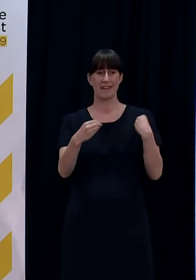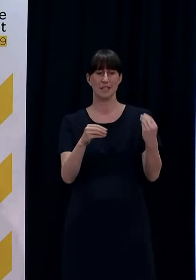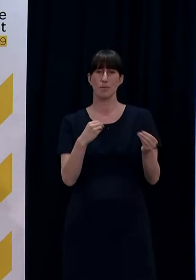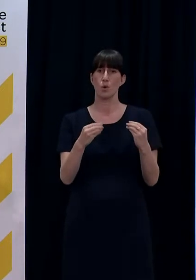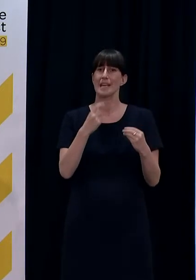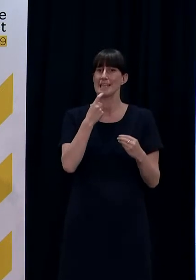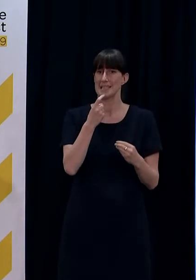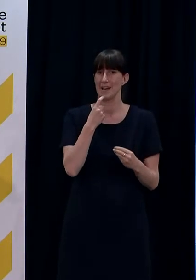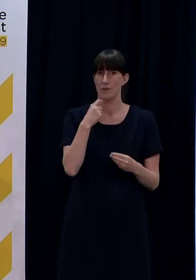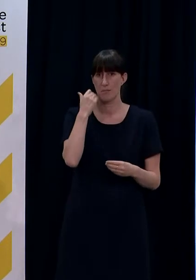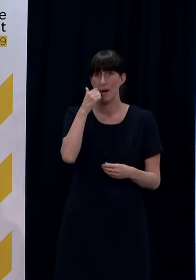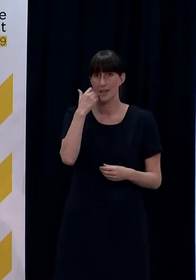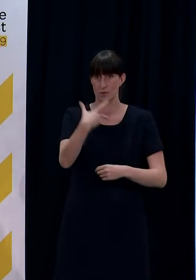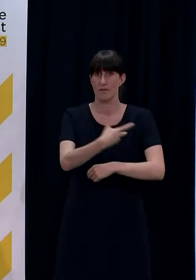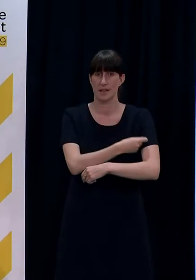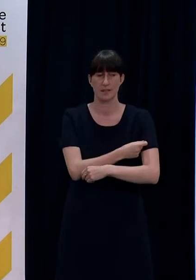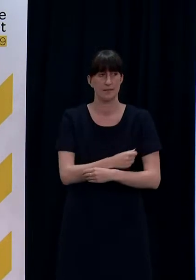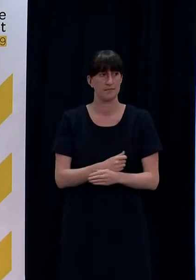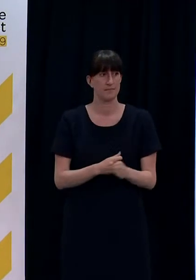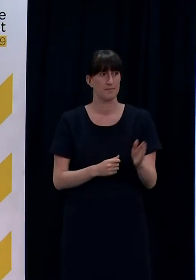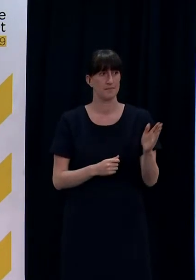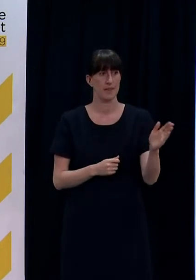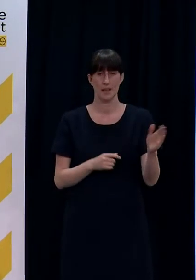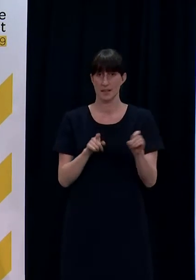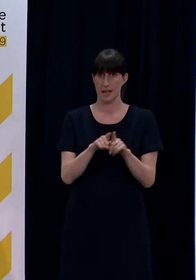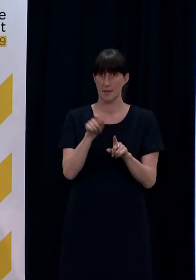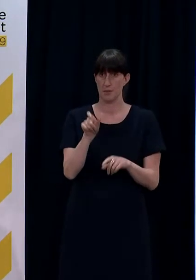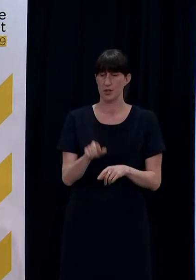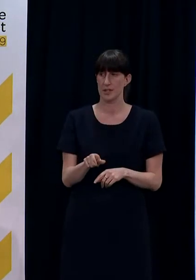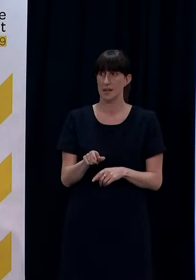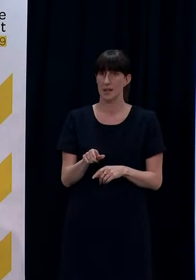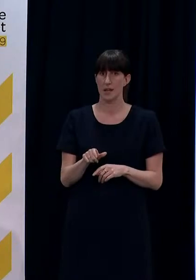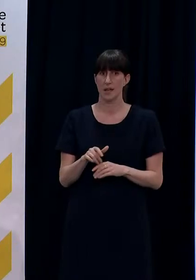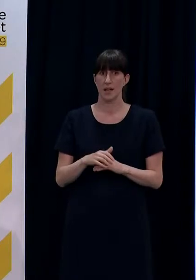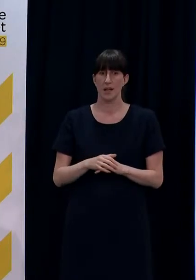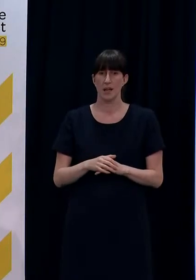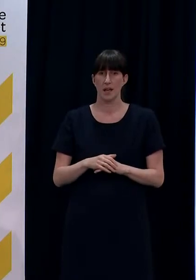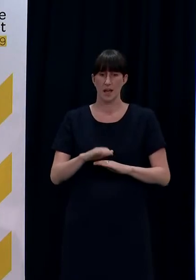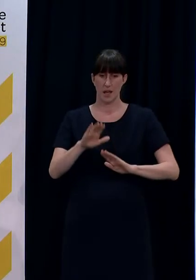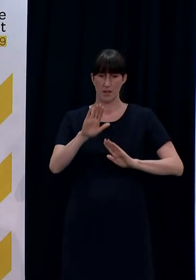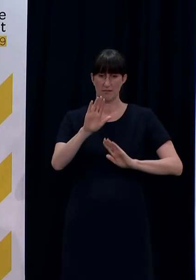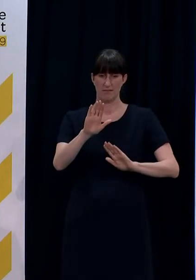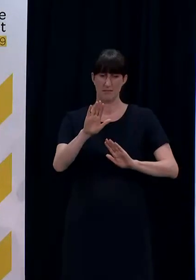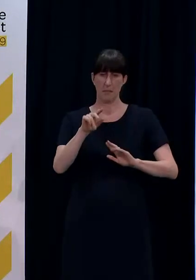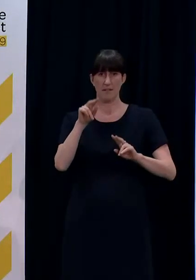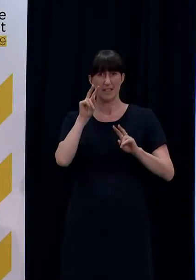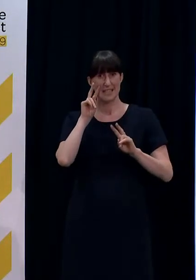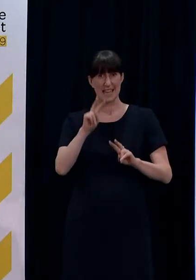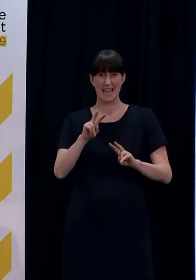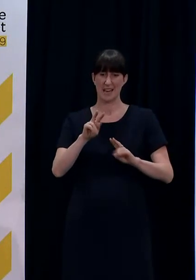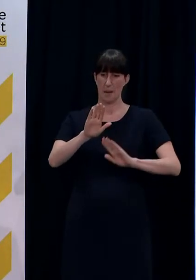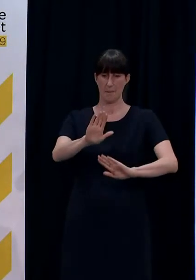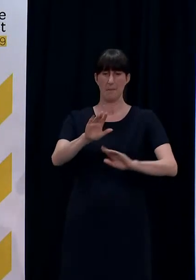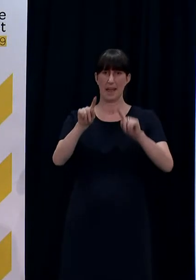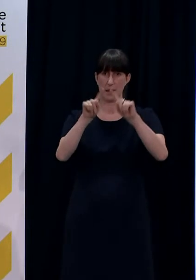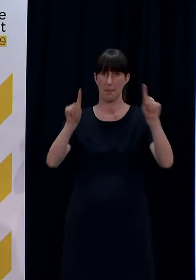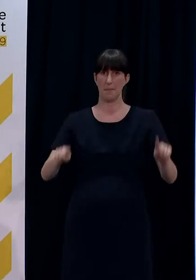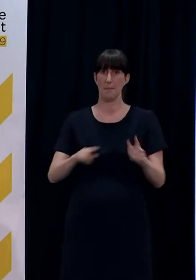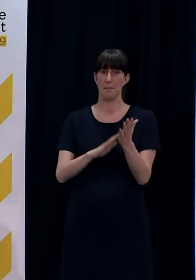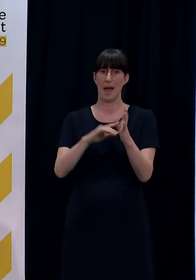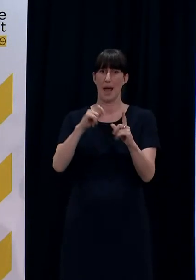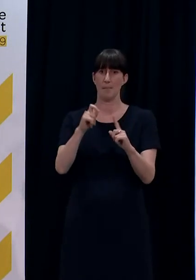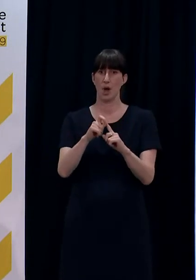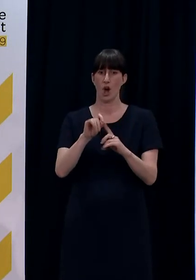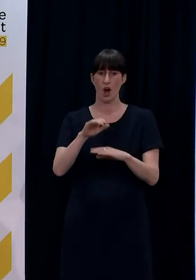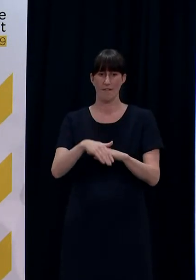also the map of close contacts, there was a lot of people in Te Tai Tokerau. How many people have returned those tests back? Are there people that are